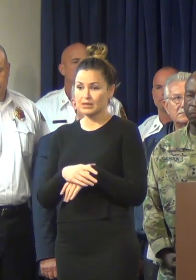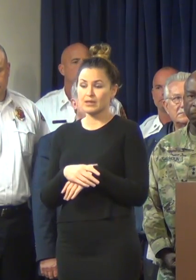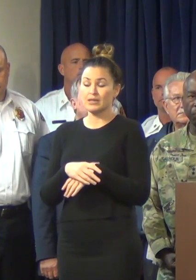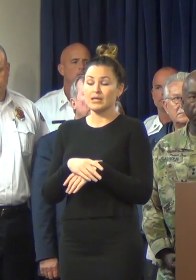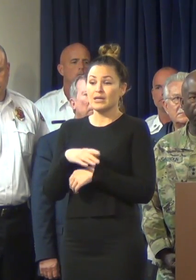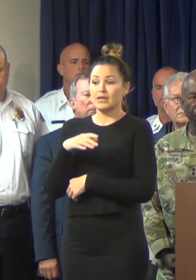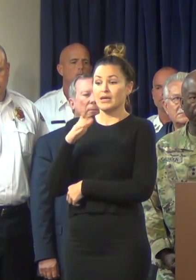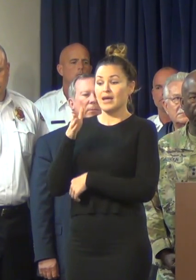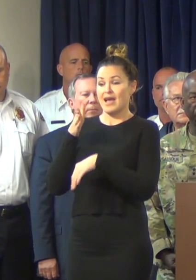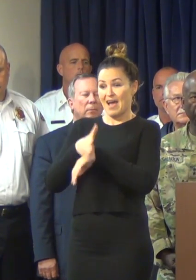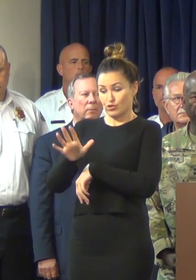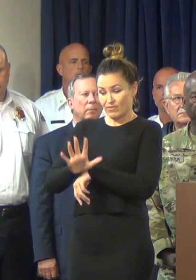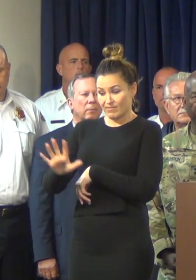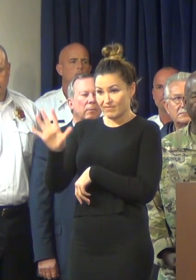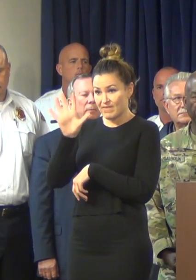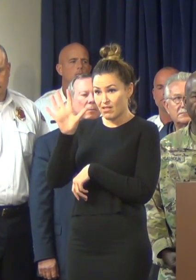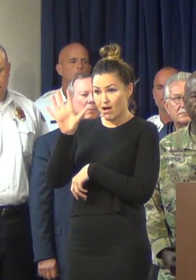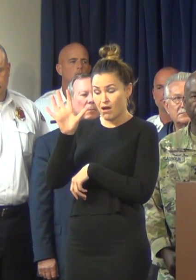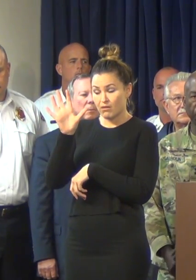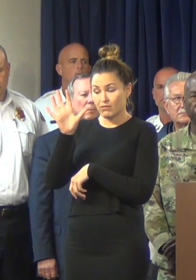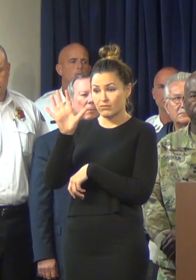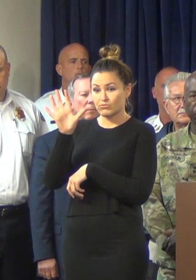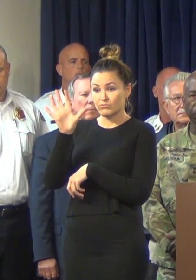here's if after the 5 o'clock